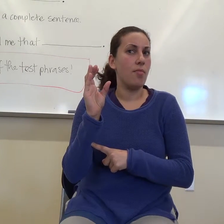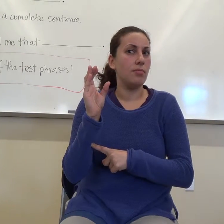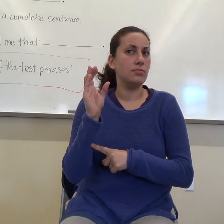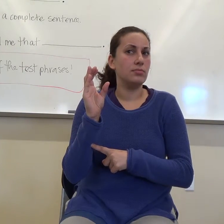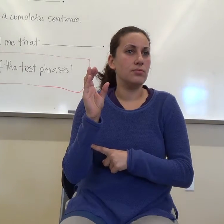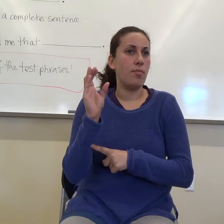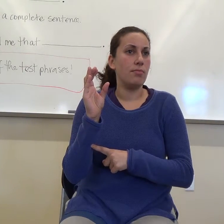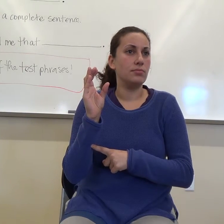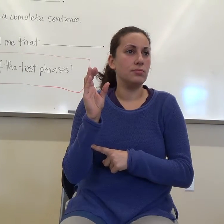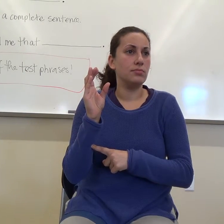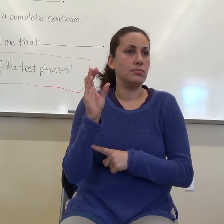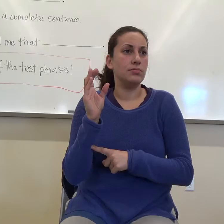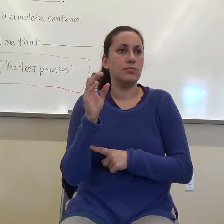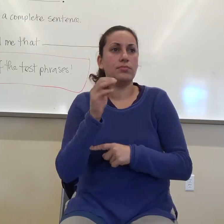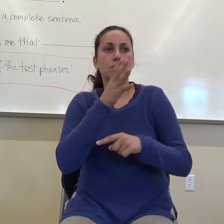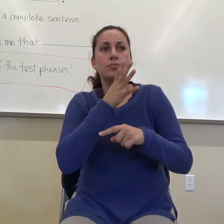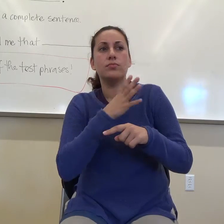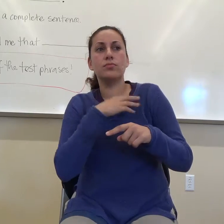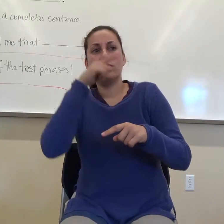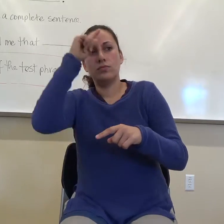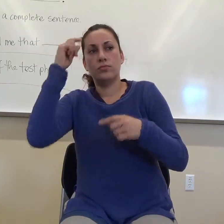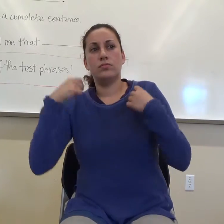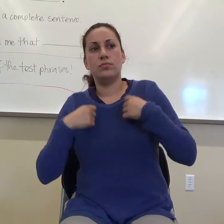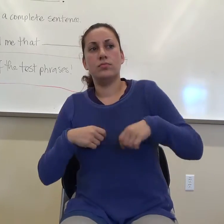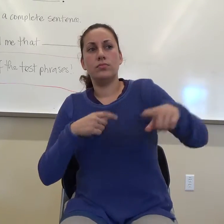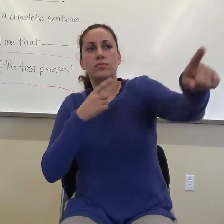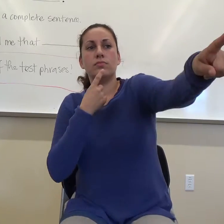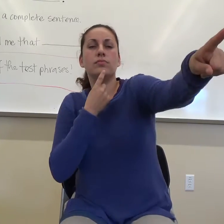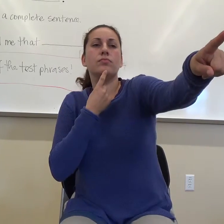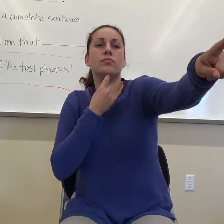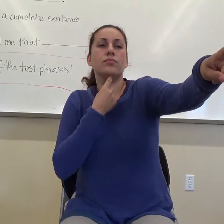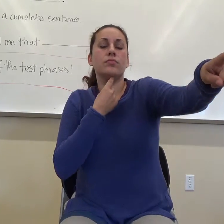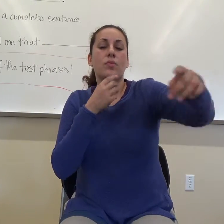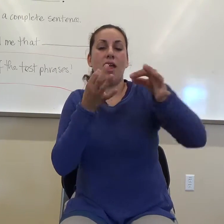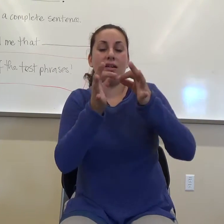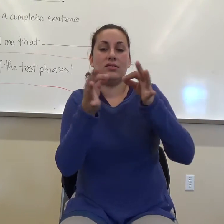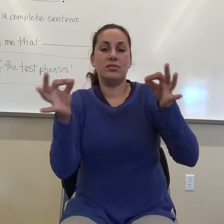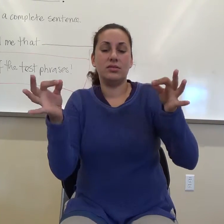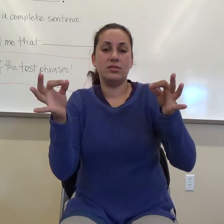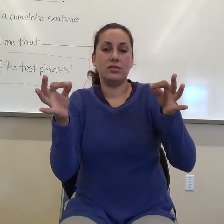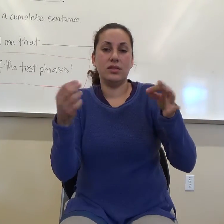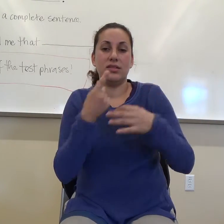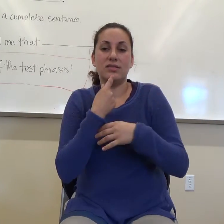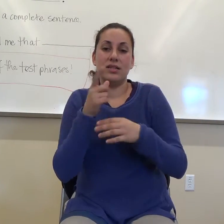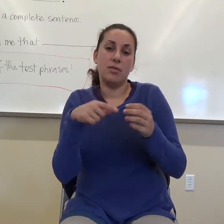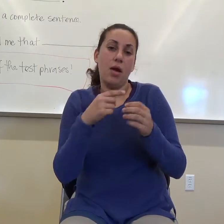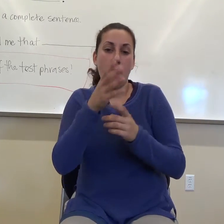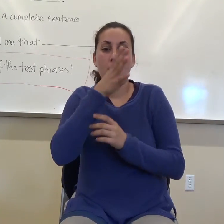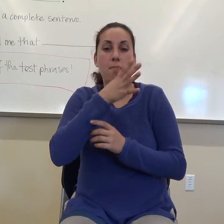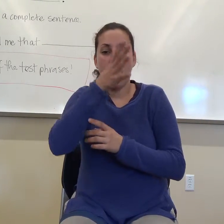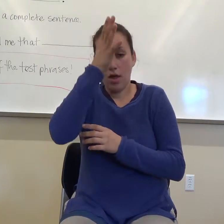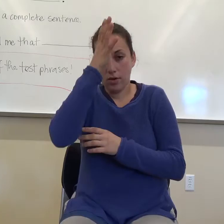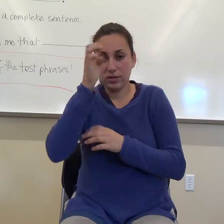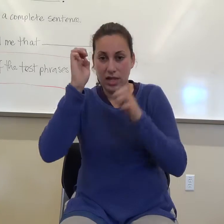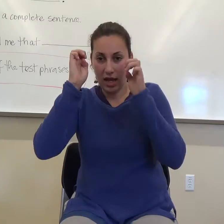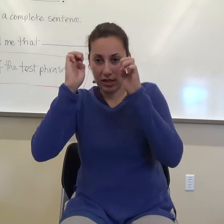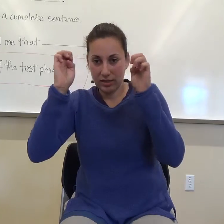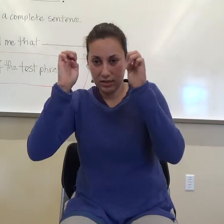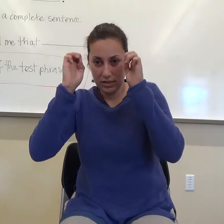So one of the sentences, it says parents and educators. Okay, yeah, I think what he's looking at is he read